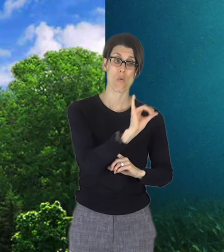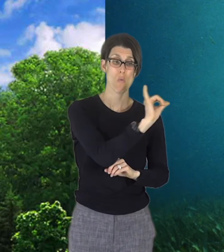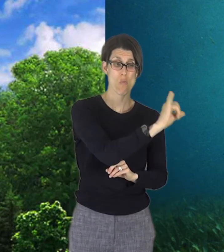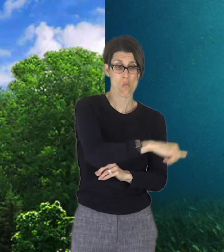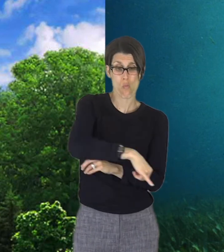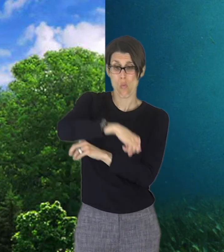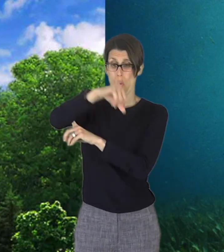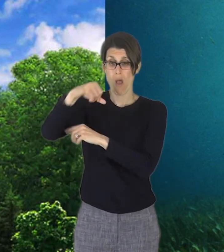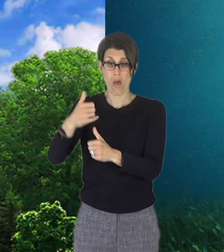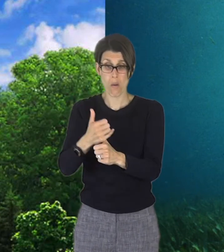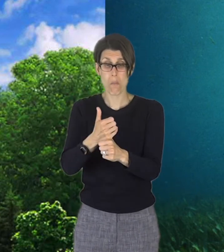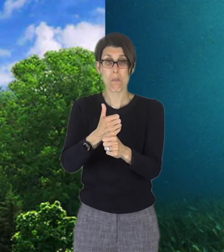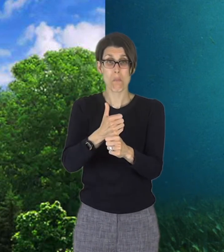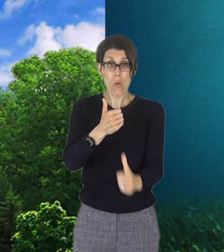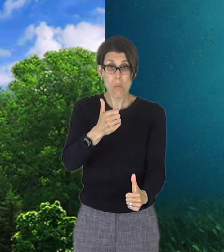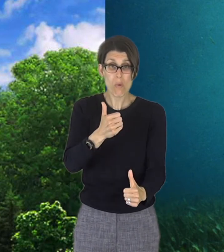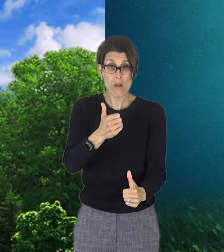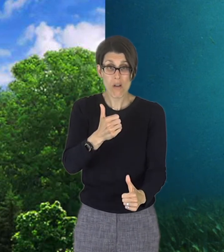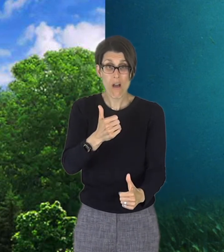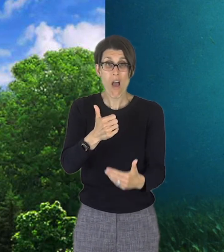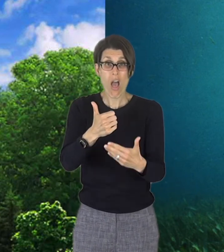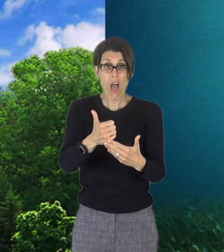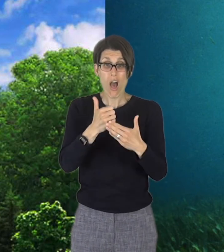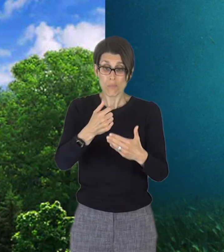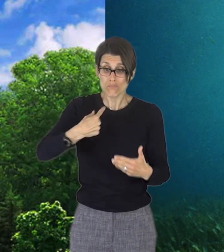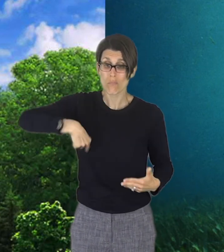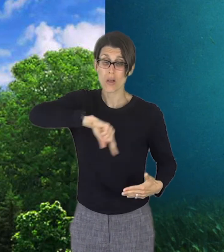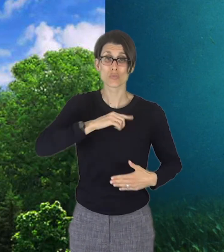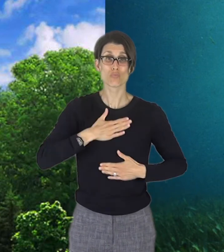So whale poop actually helps you breathe. Think about that.